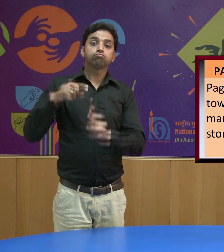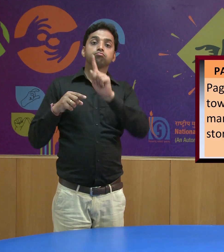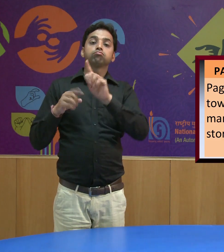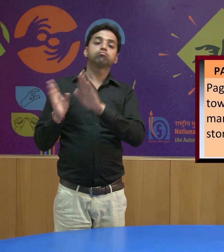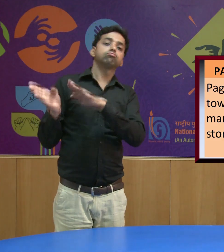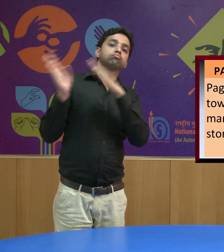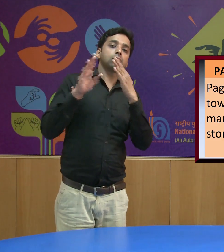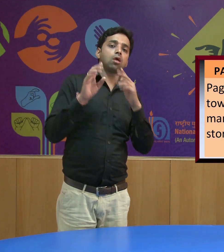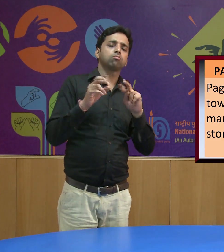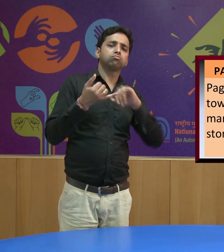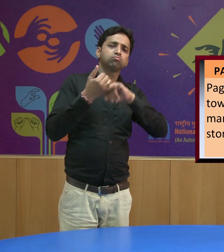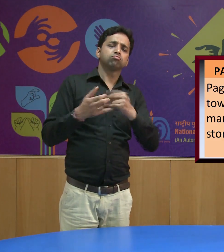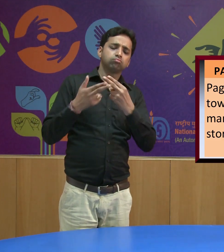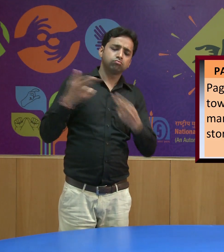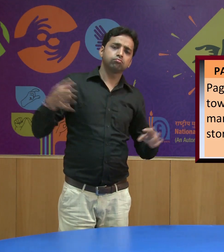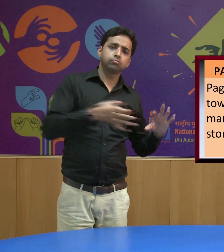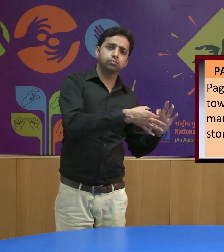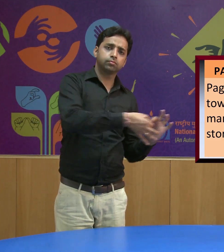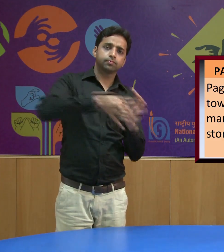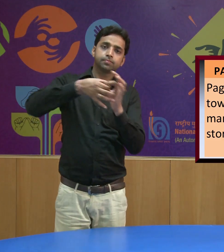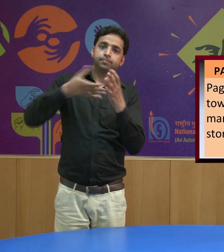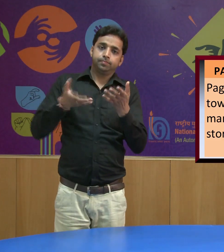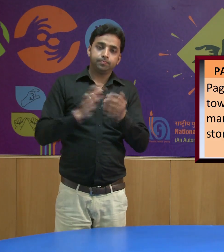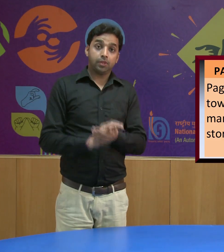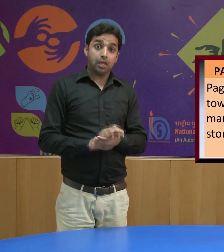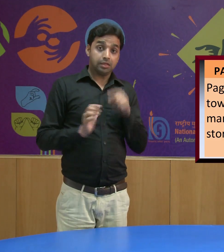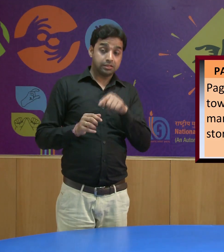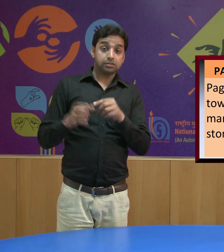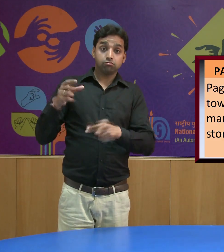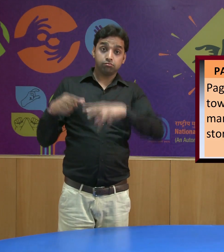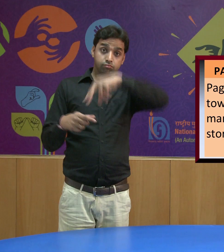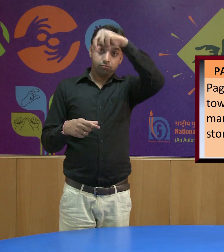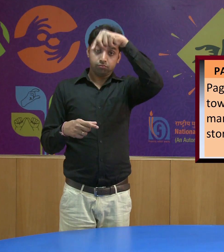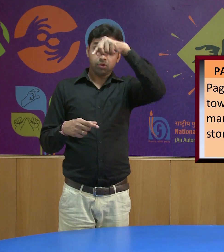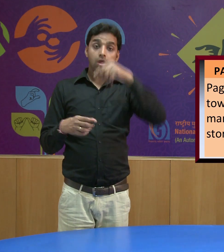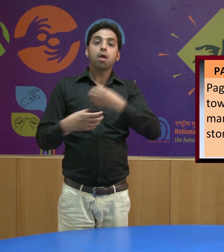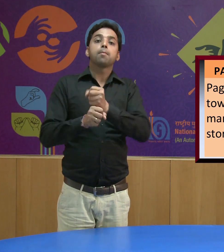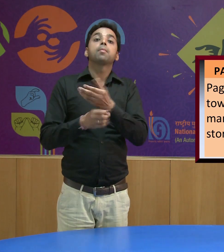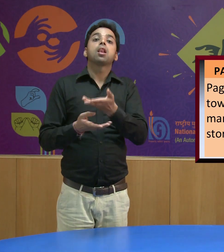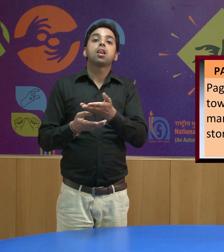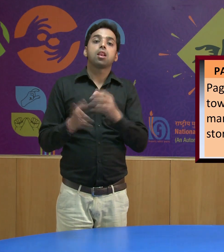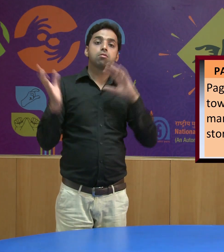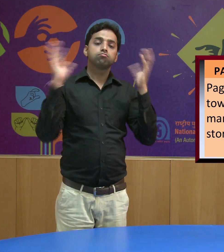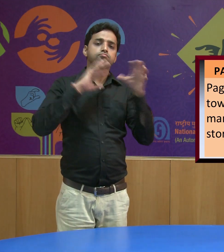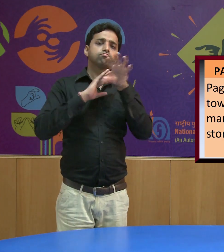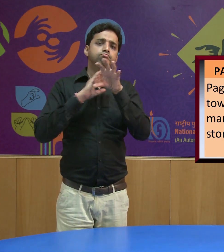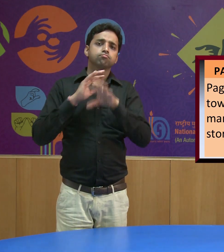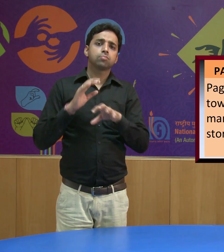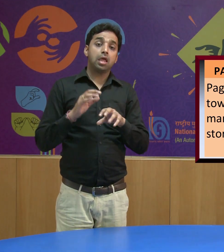many stories. Such towers were built in countries of East Asia.